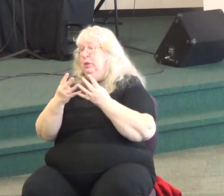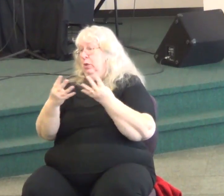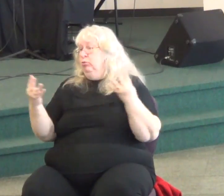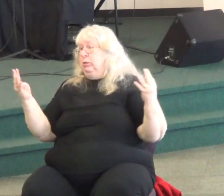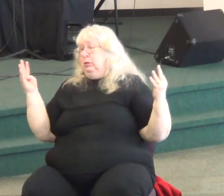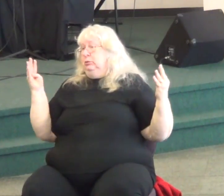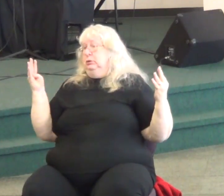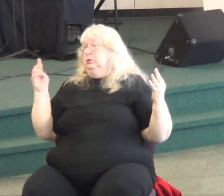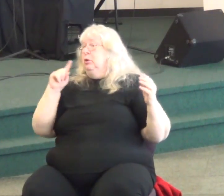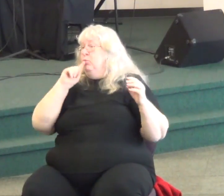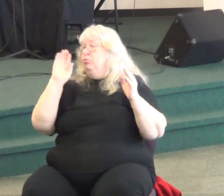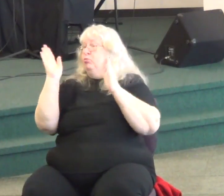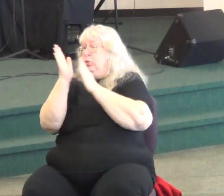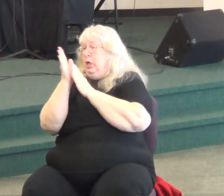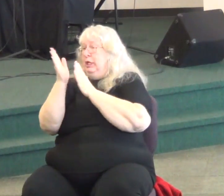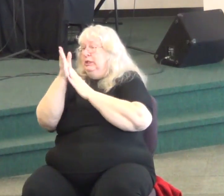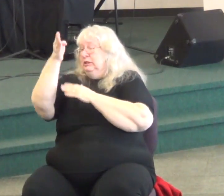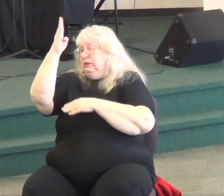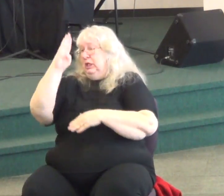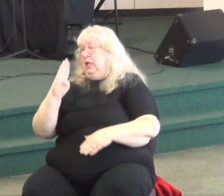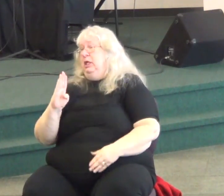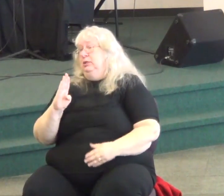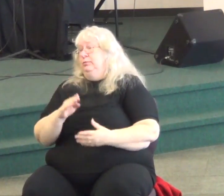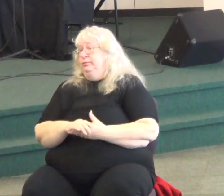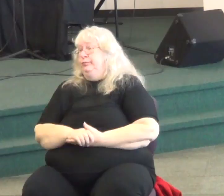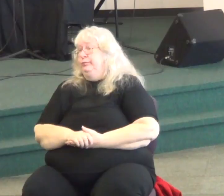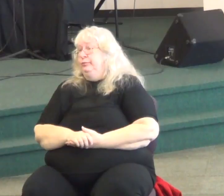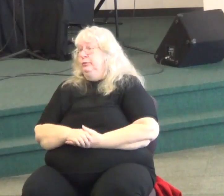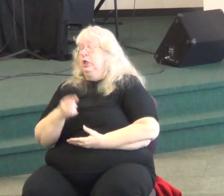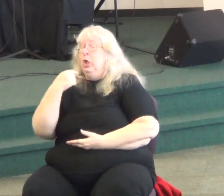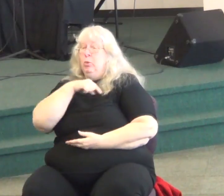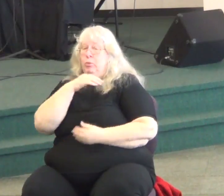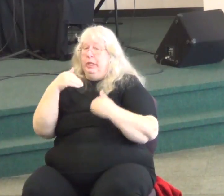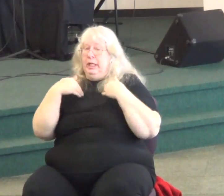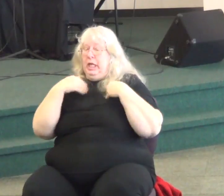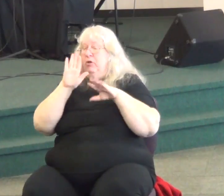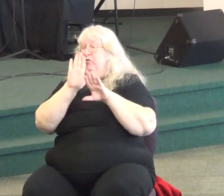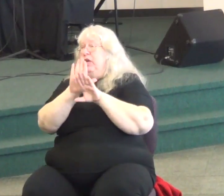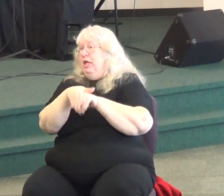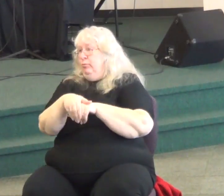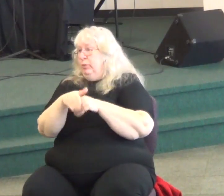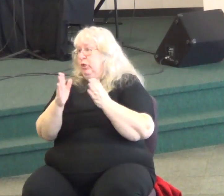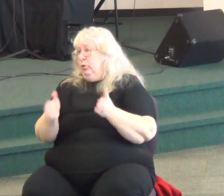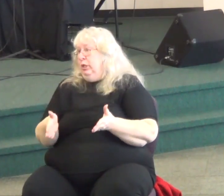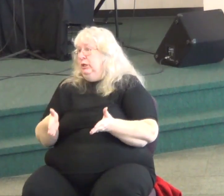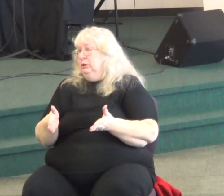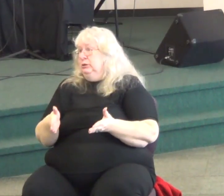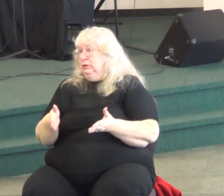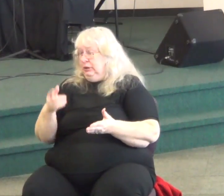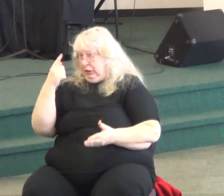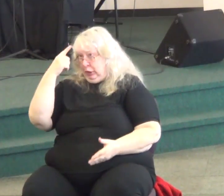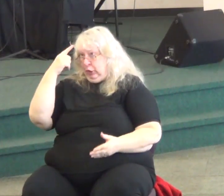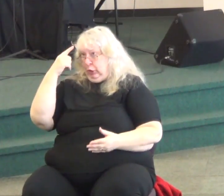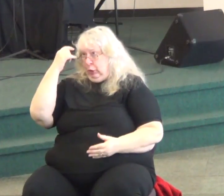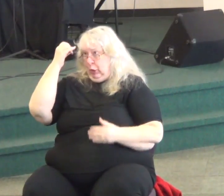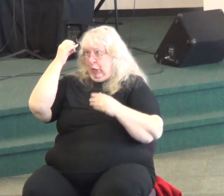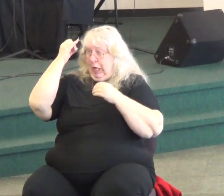Praise God. We've got hypocrites around us. Can you imagine that? Ain't coming to